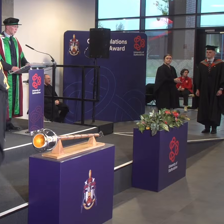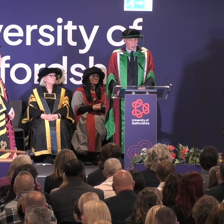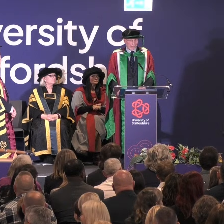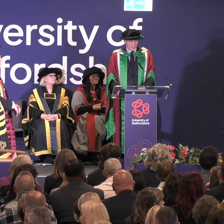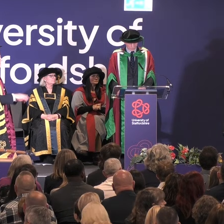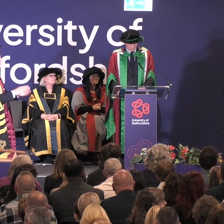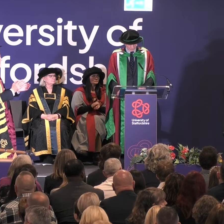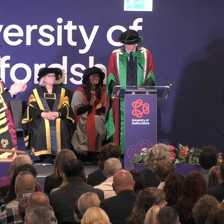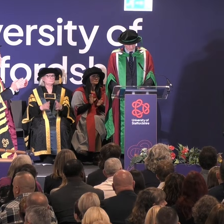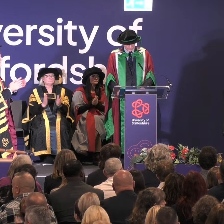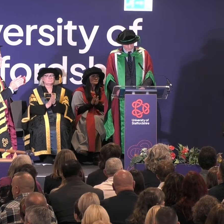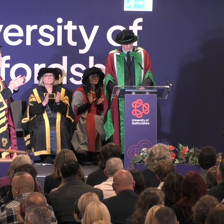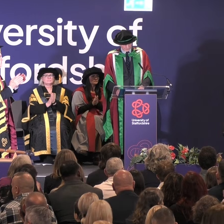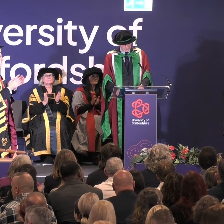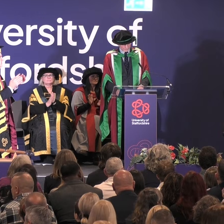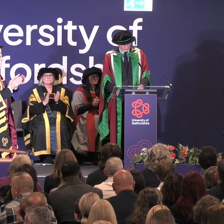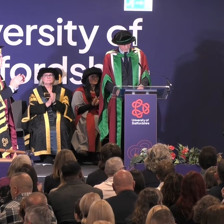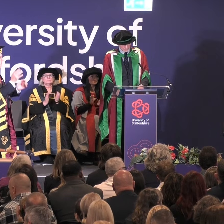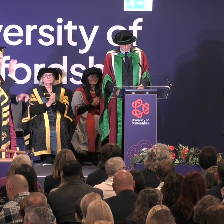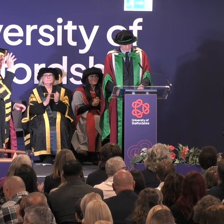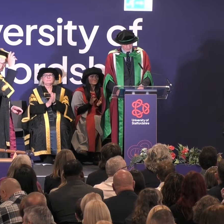George Wells.